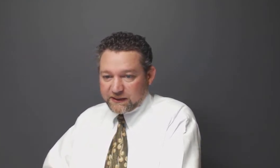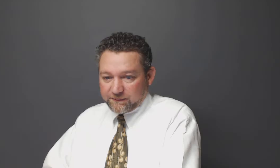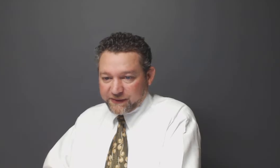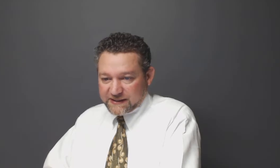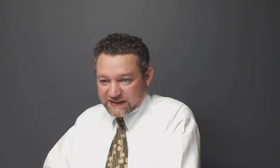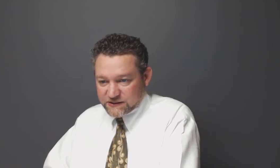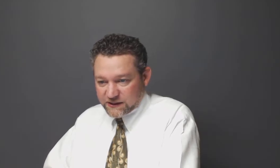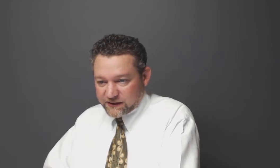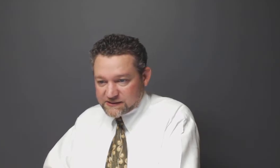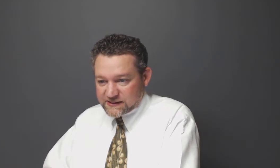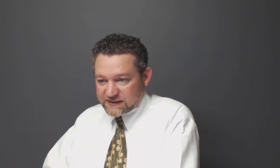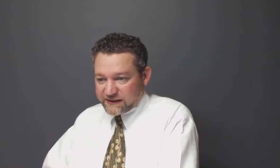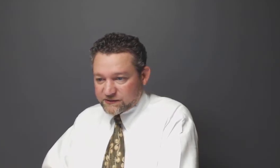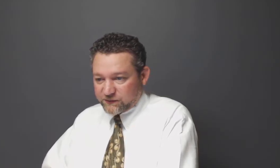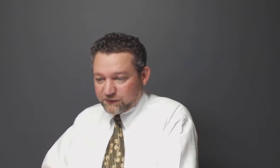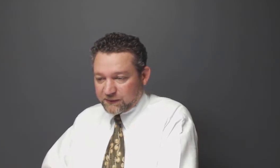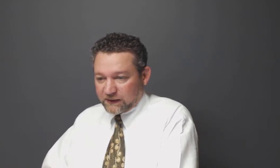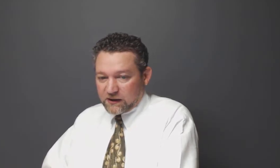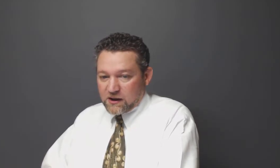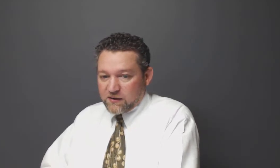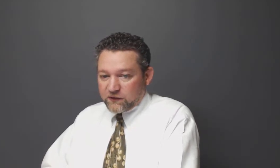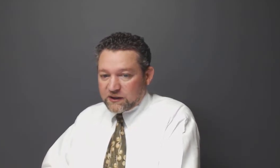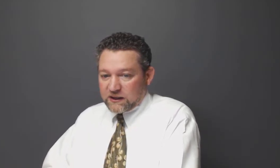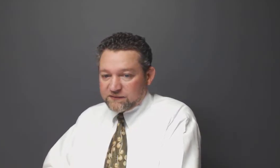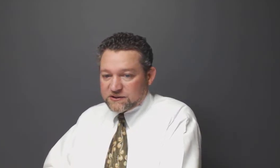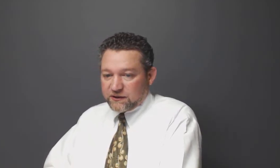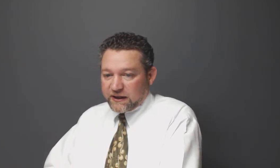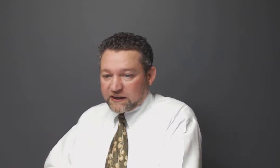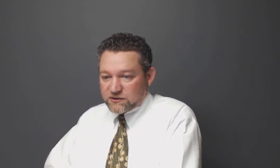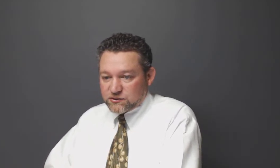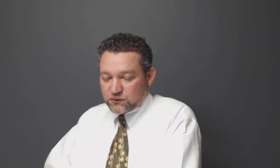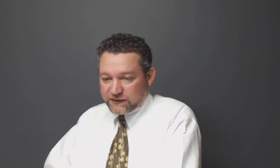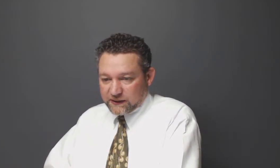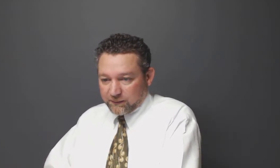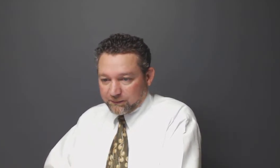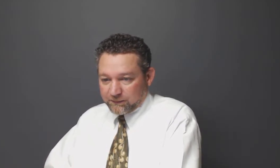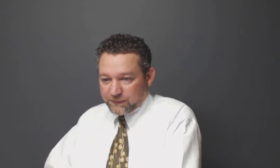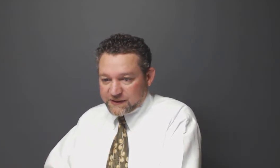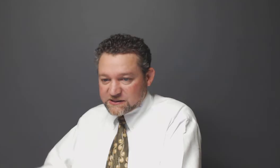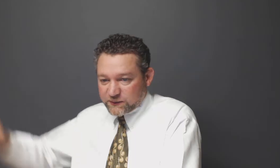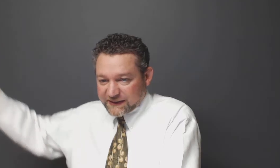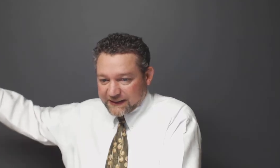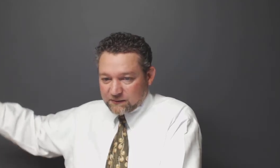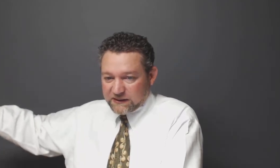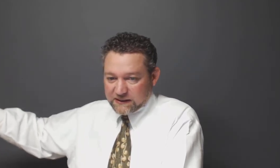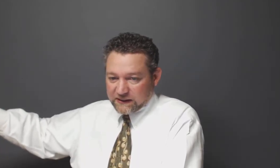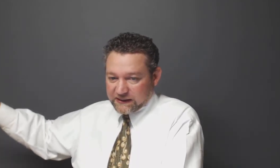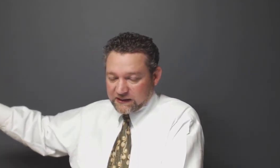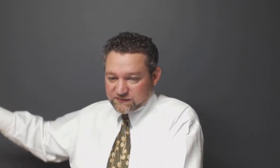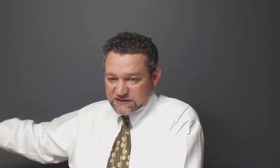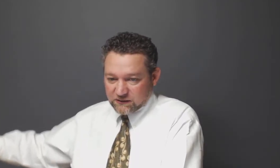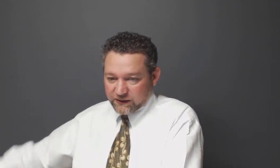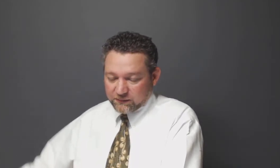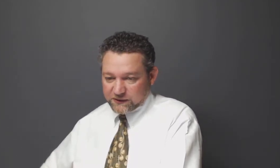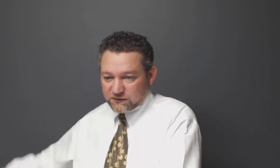horsemen, 10 chariots, and 10,000 footmen. For the king of Syria had destroyed them. This is what the enemy did. The king of Syria, picture of